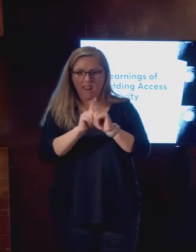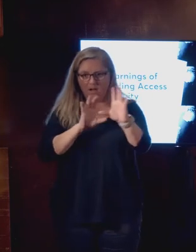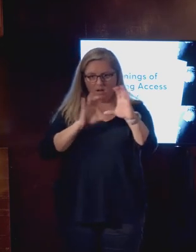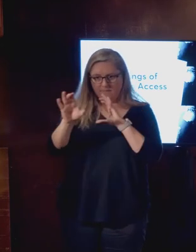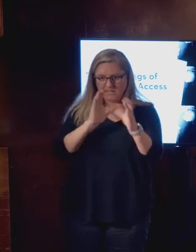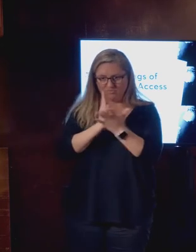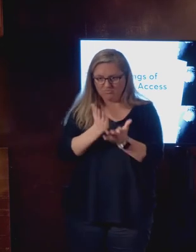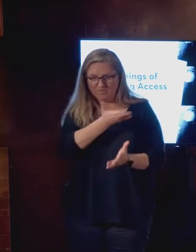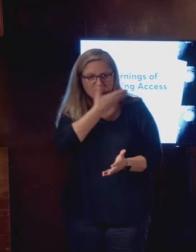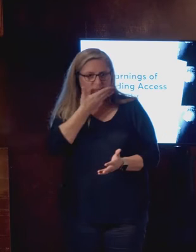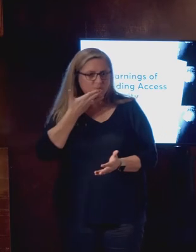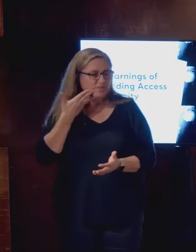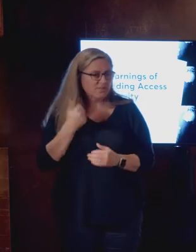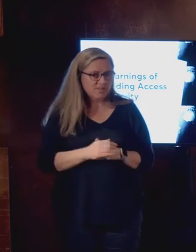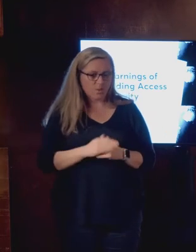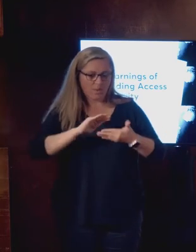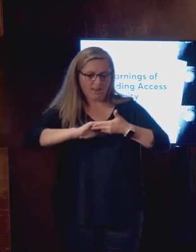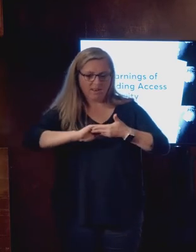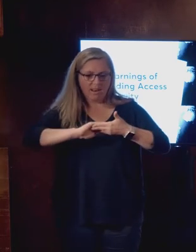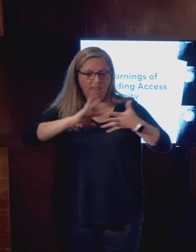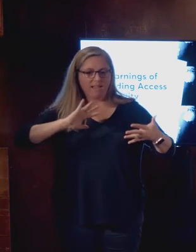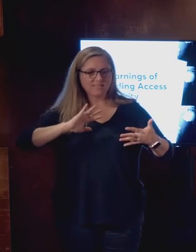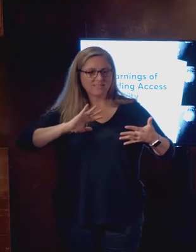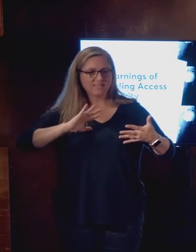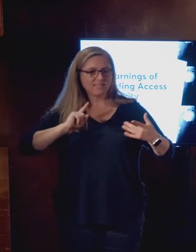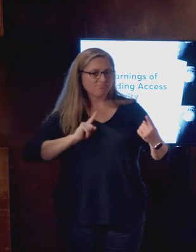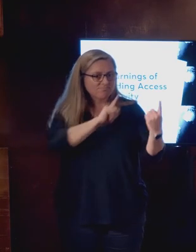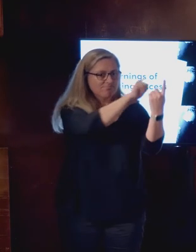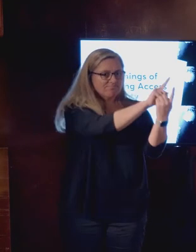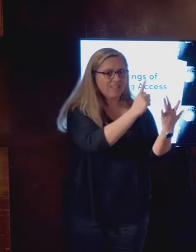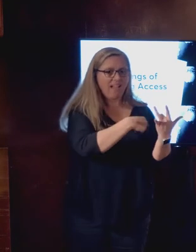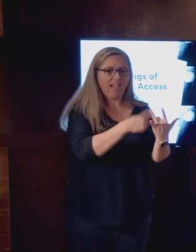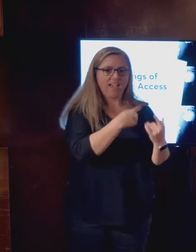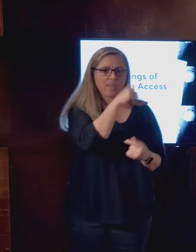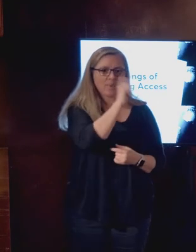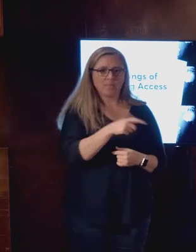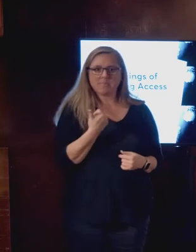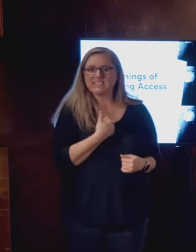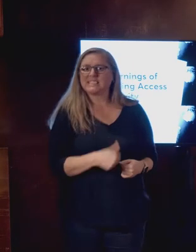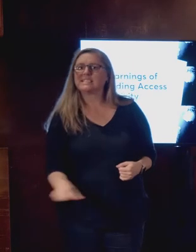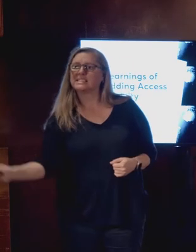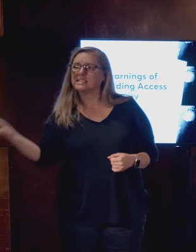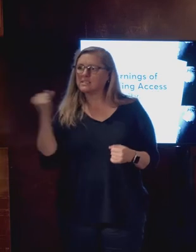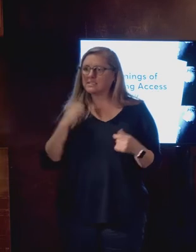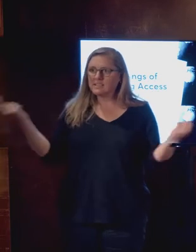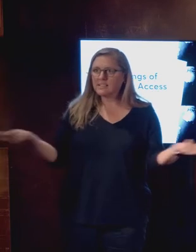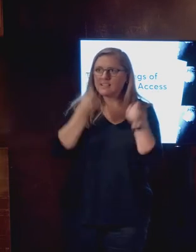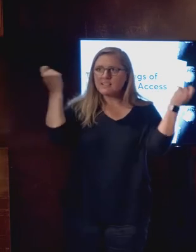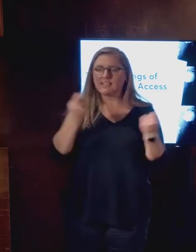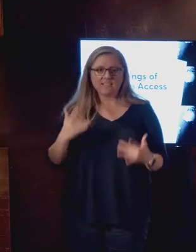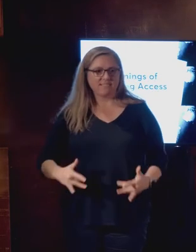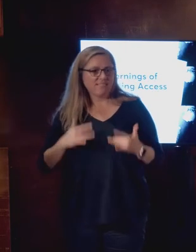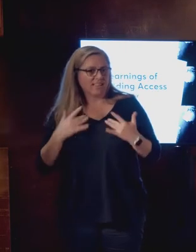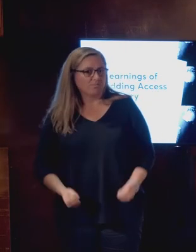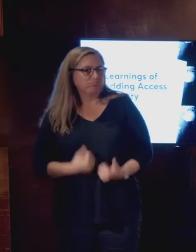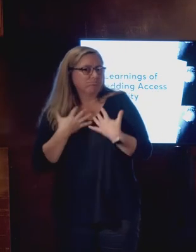was beautiful. When they let go of my hand and moved toward another person, I found myself still dancing, euphoric with joy and wonder.